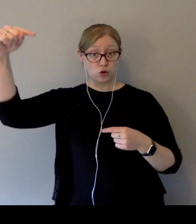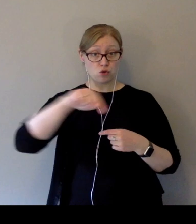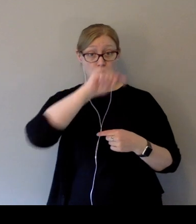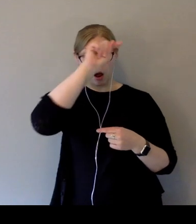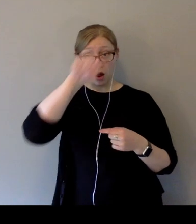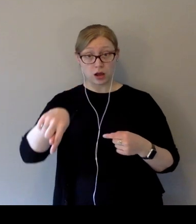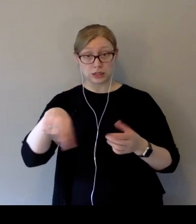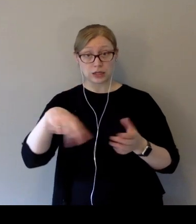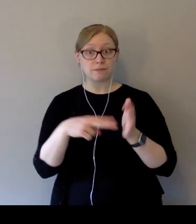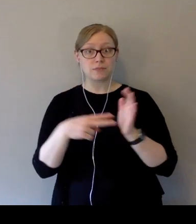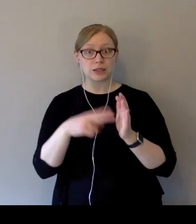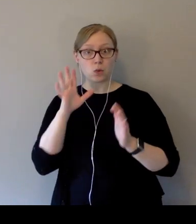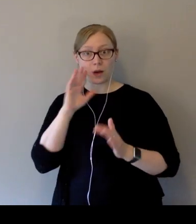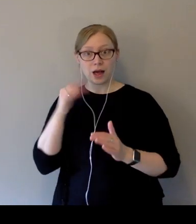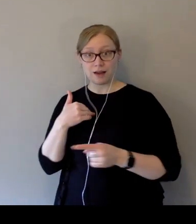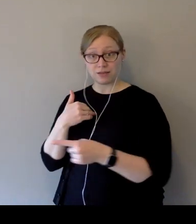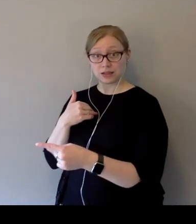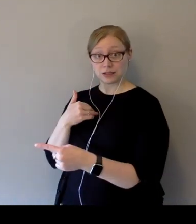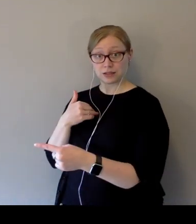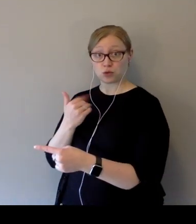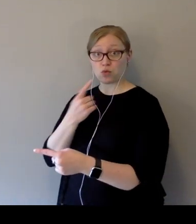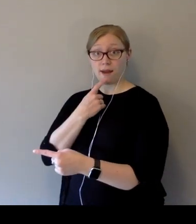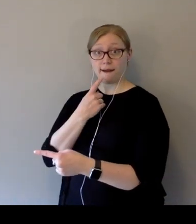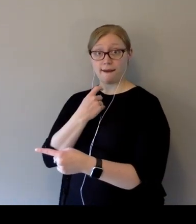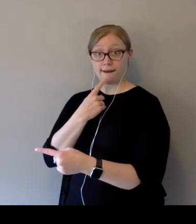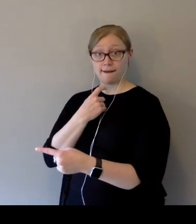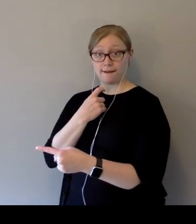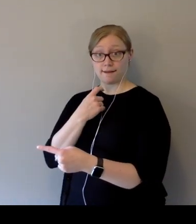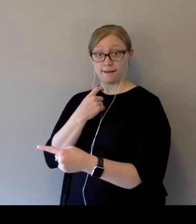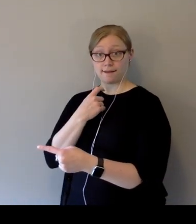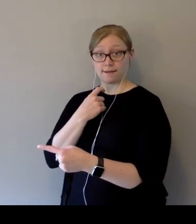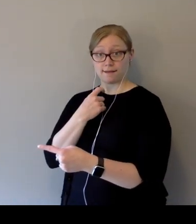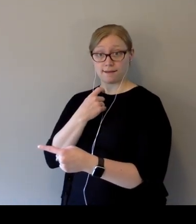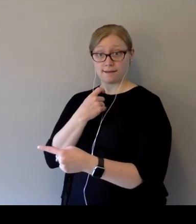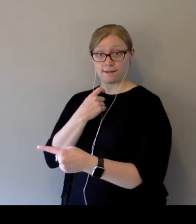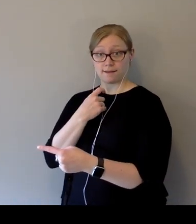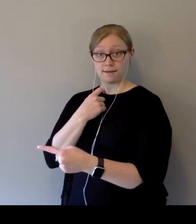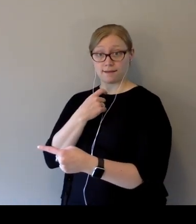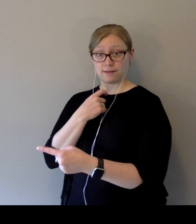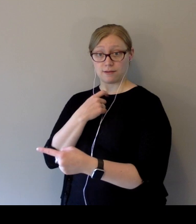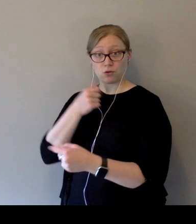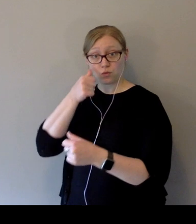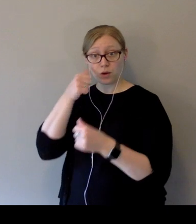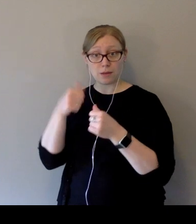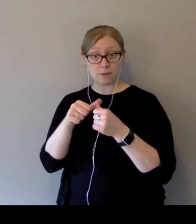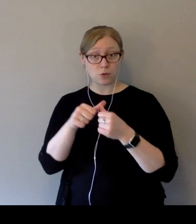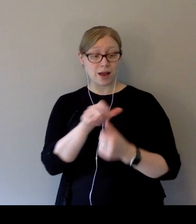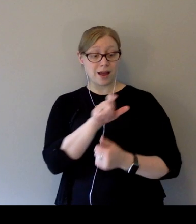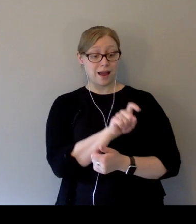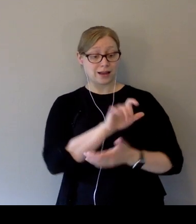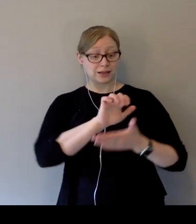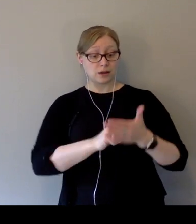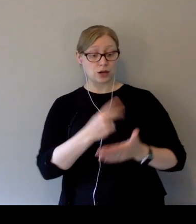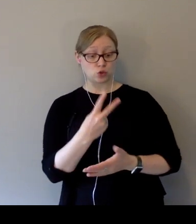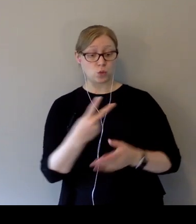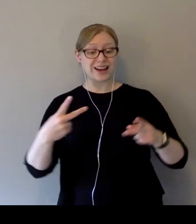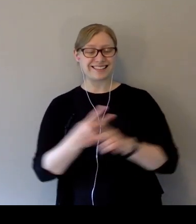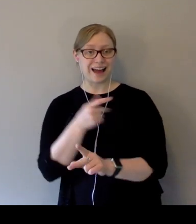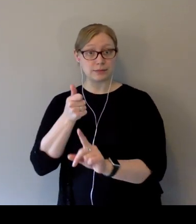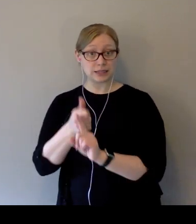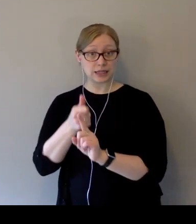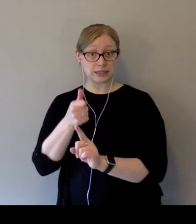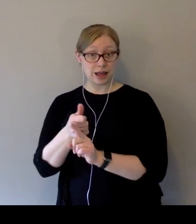minus 2 times x minus 2 equals 36. Remember, this is x minus 2 times itself,